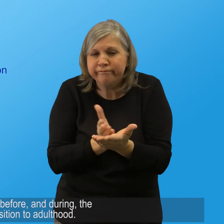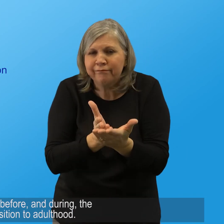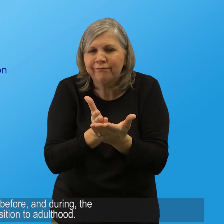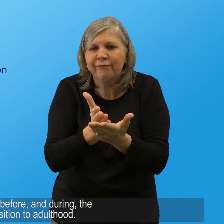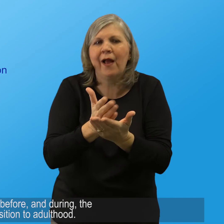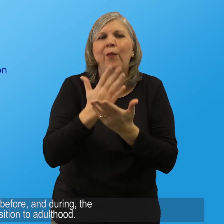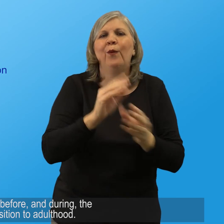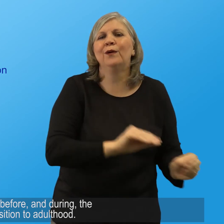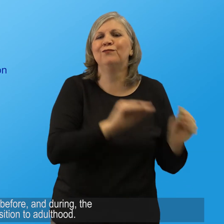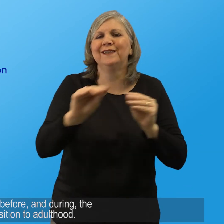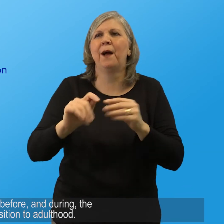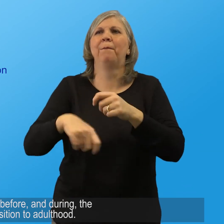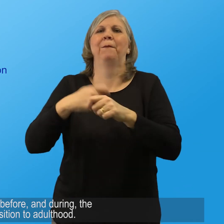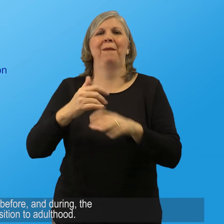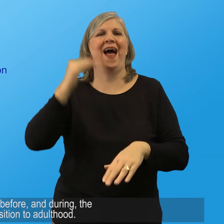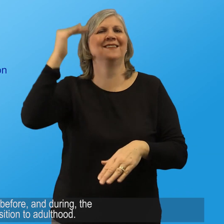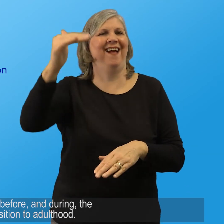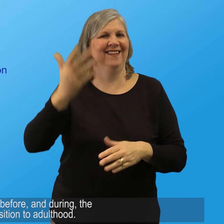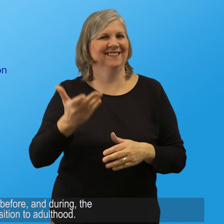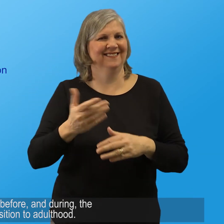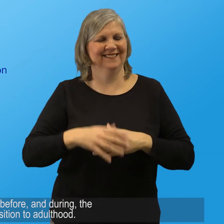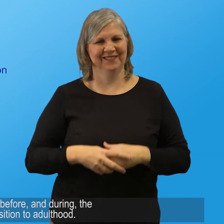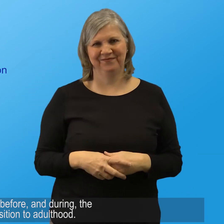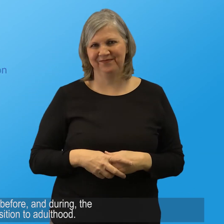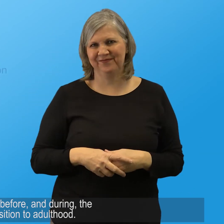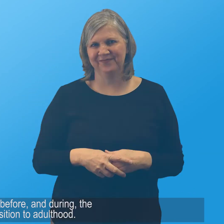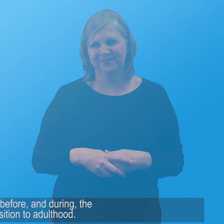before and during the transition to adulthood.